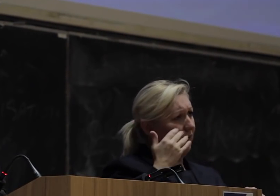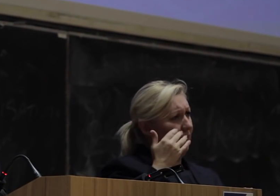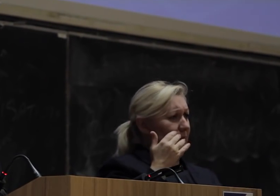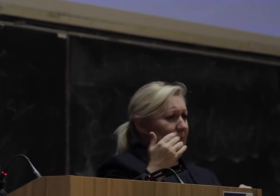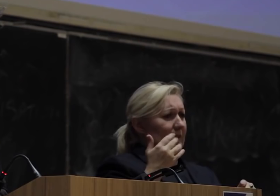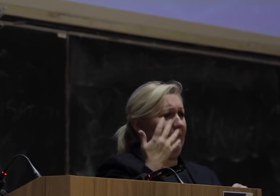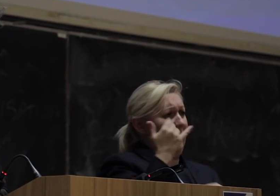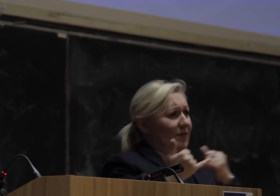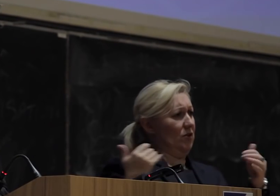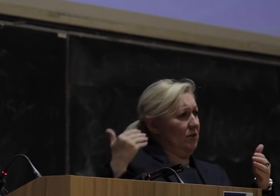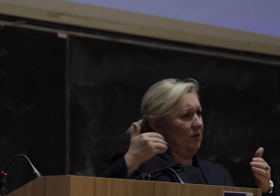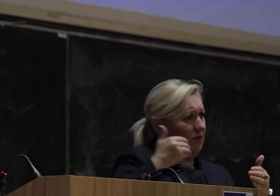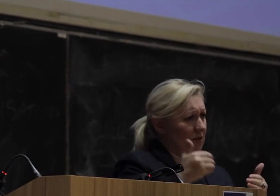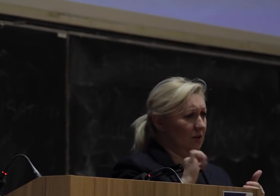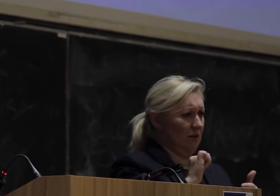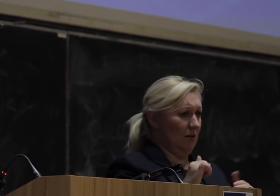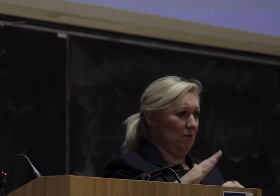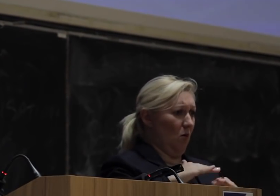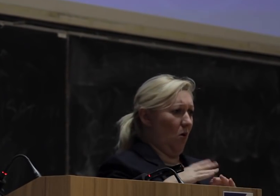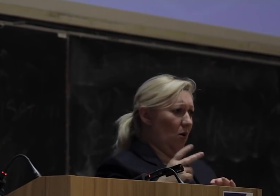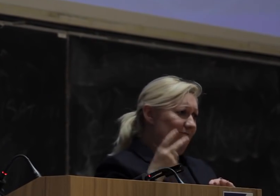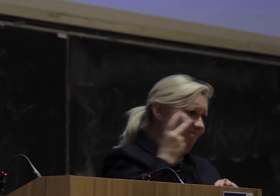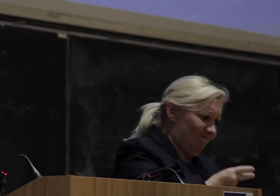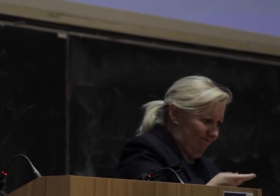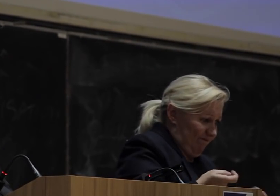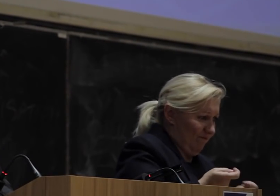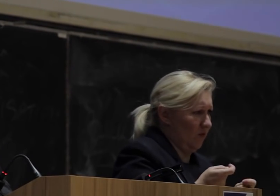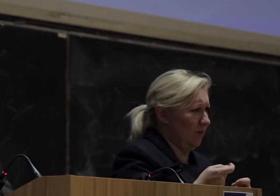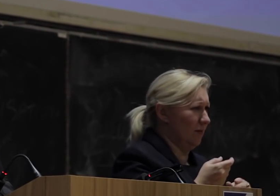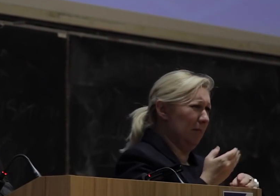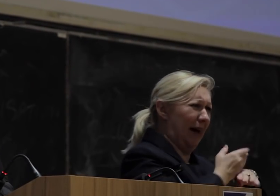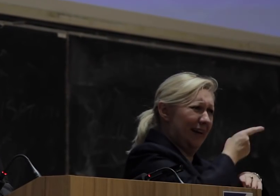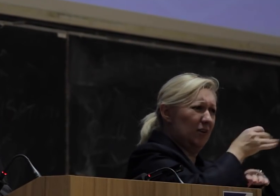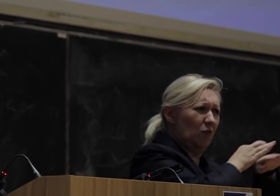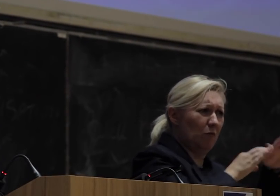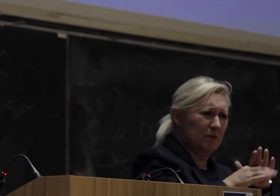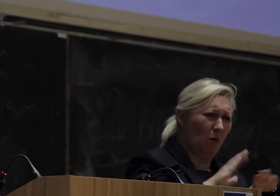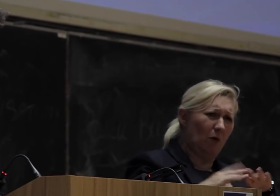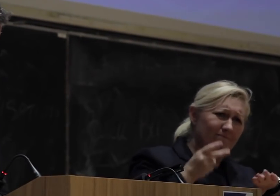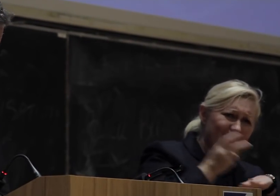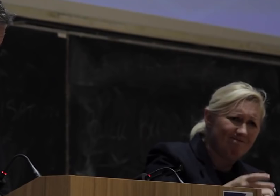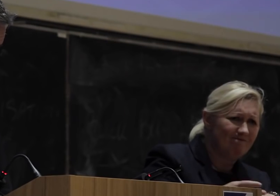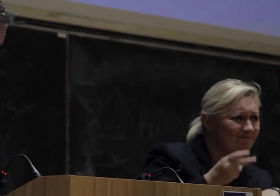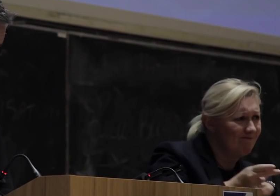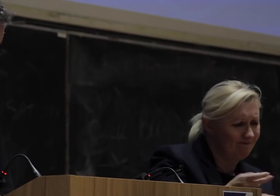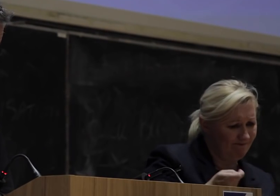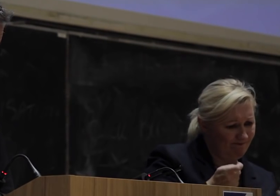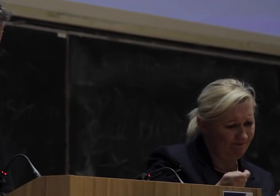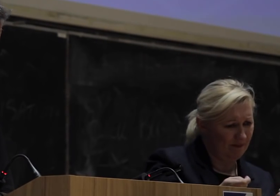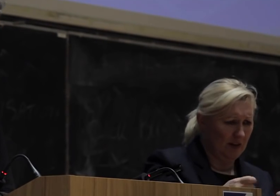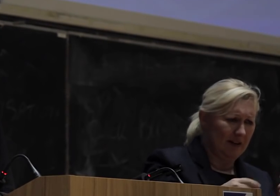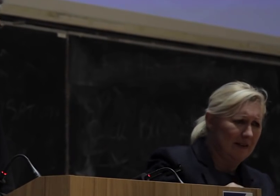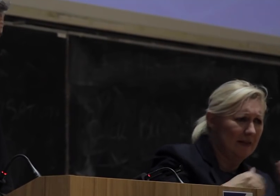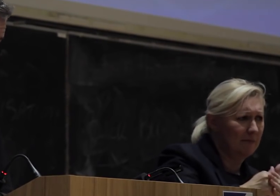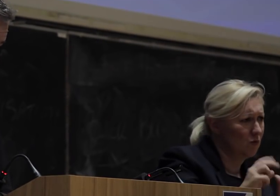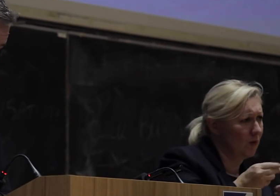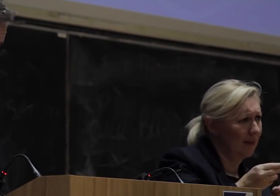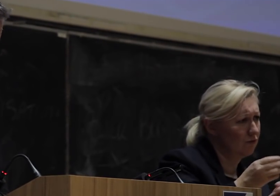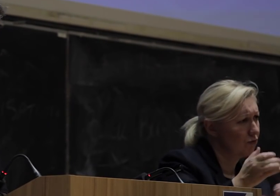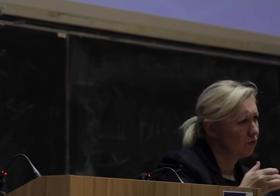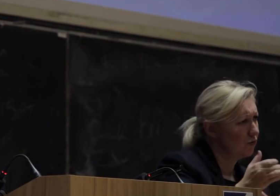extent, receded. There has been some relaxation of, for instance, in the employment control framework. But we